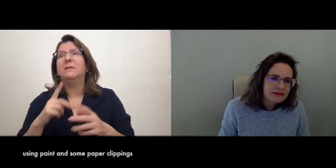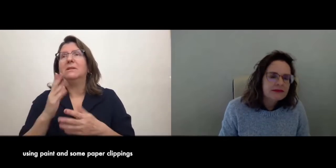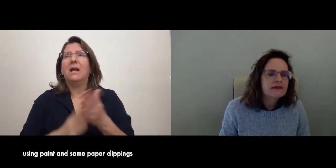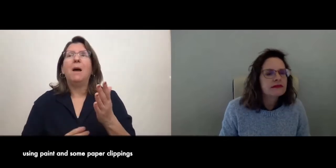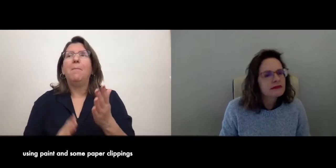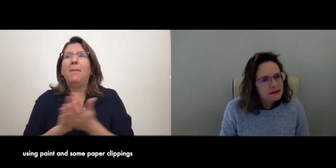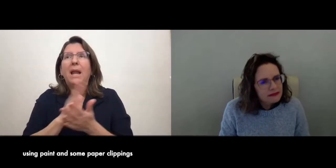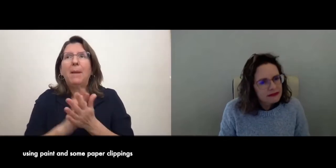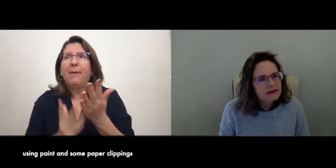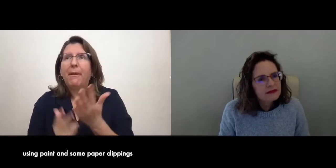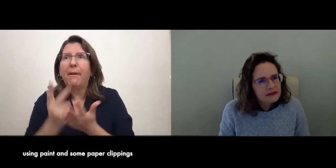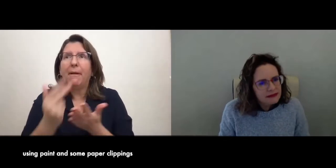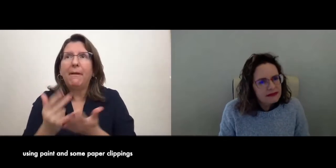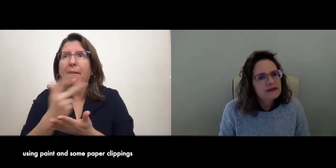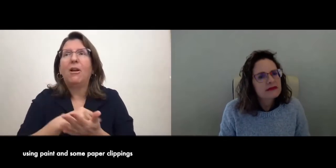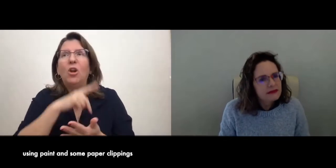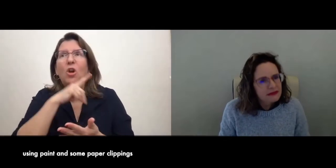and some paper clippings.